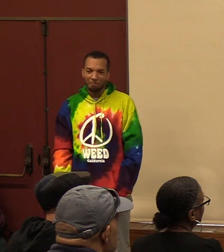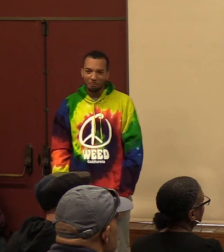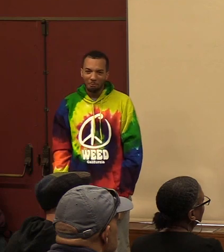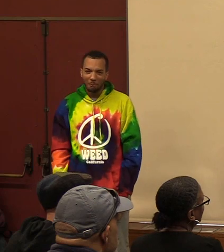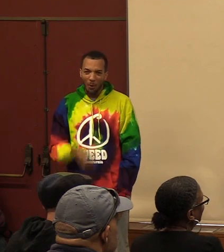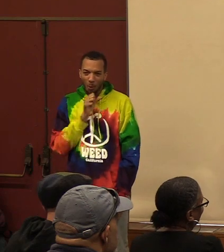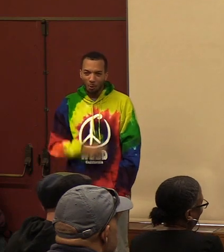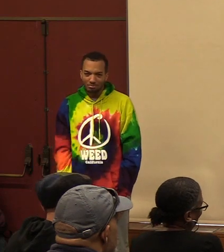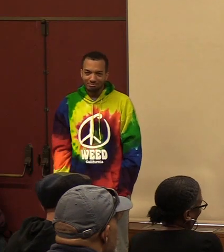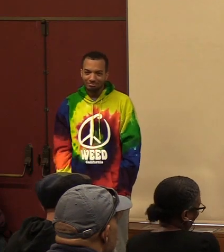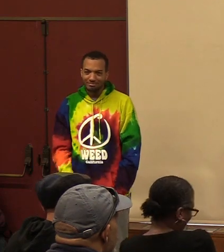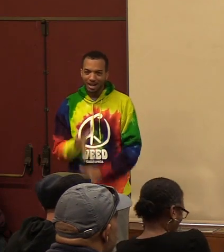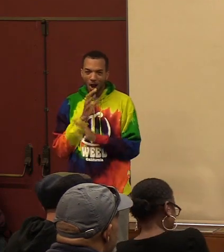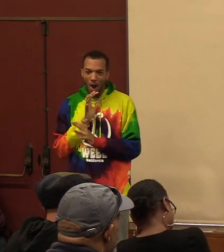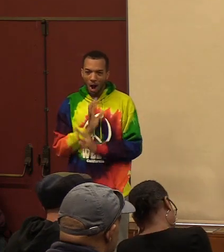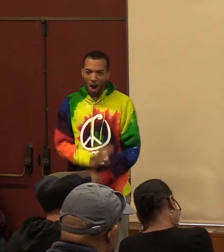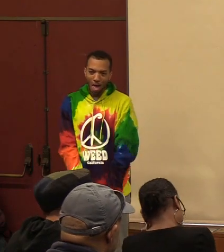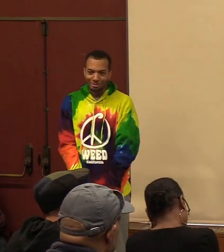2018? Dang, we old.